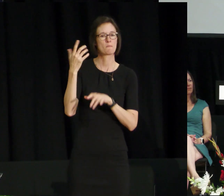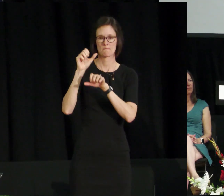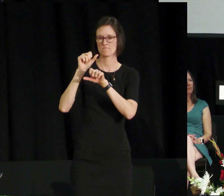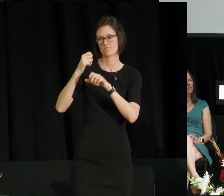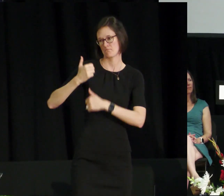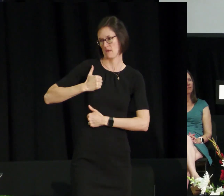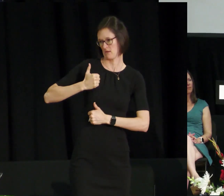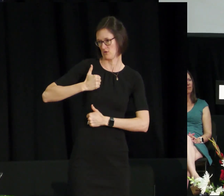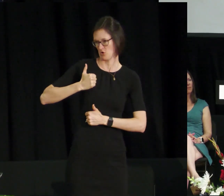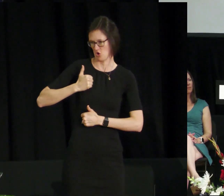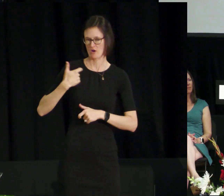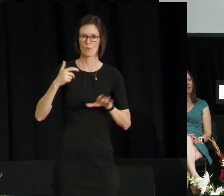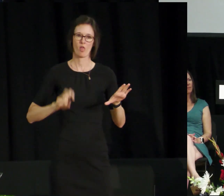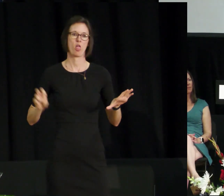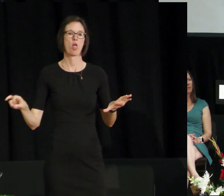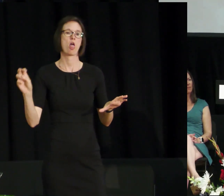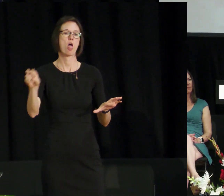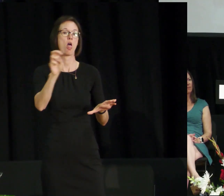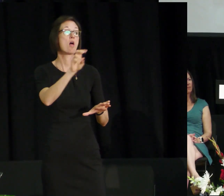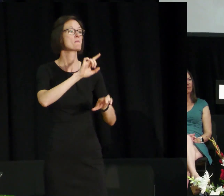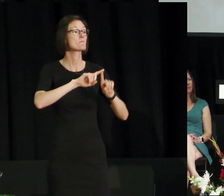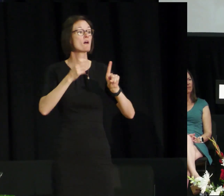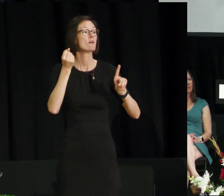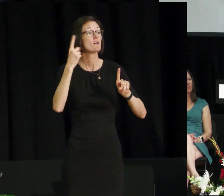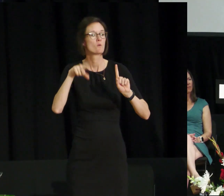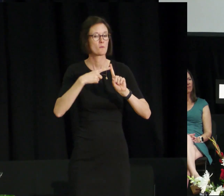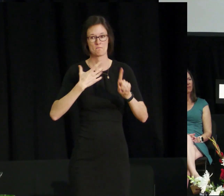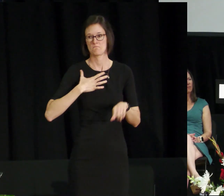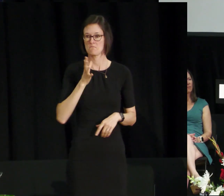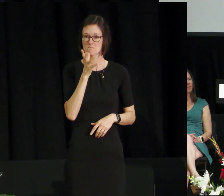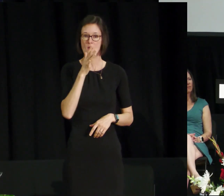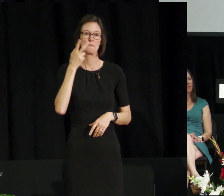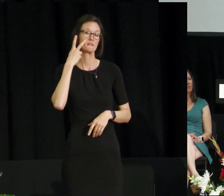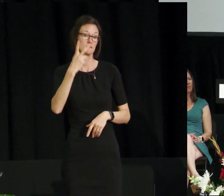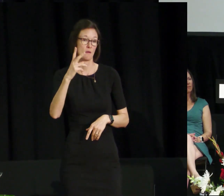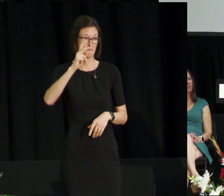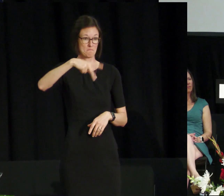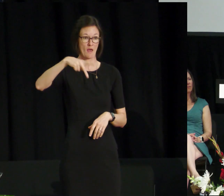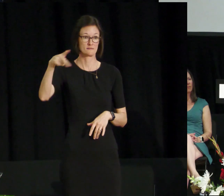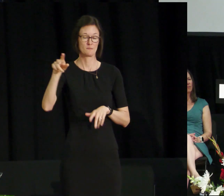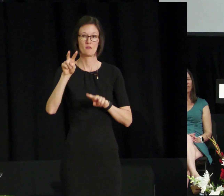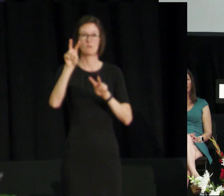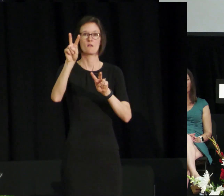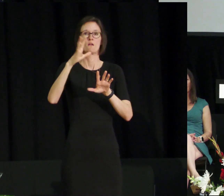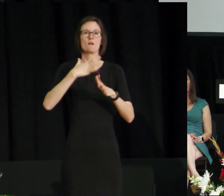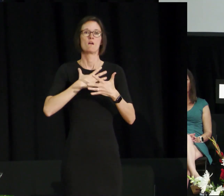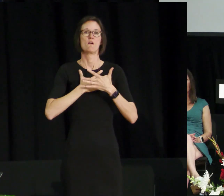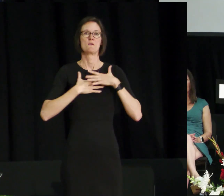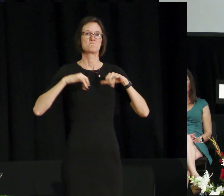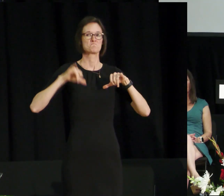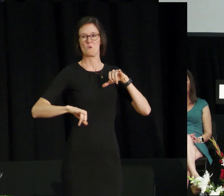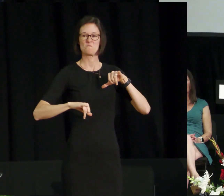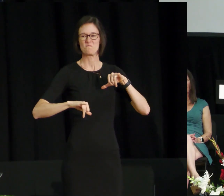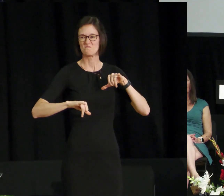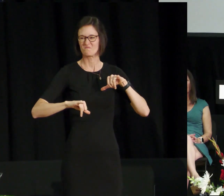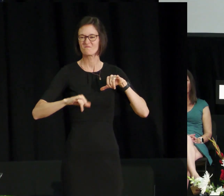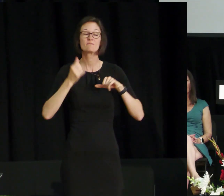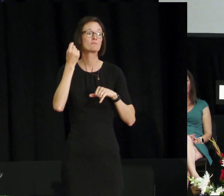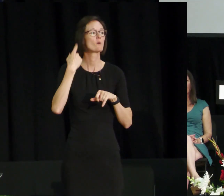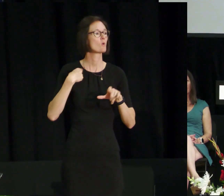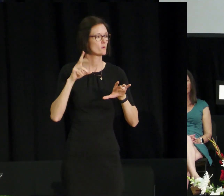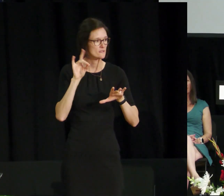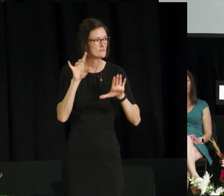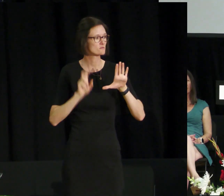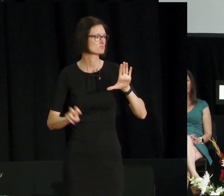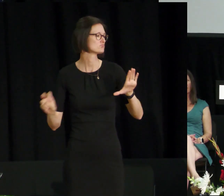our home place This is where we're going to stay So we would travel different states But we'd always come back to Colorado Springs